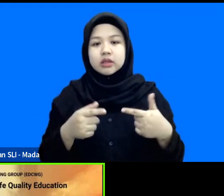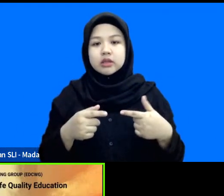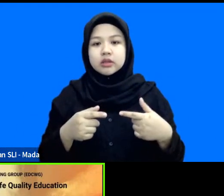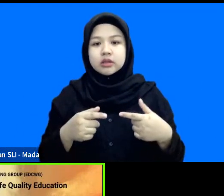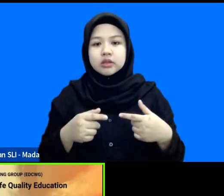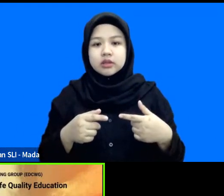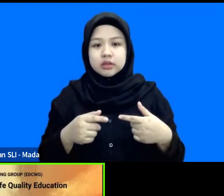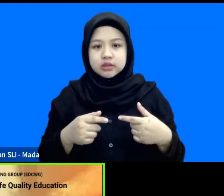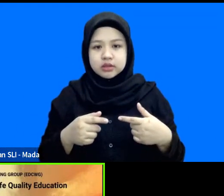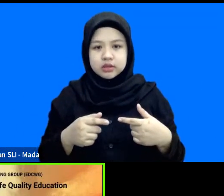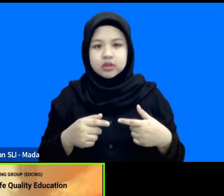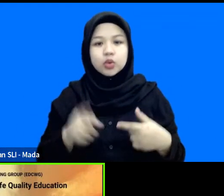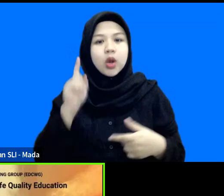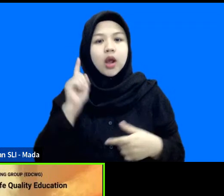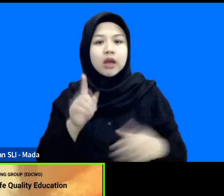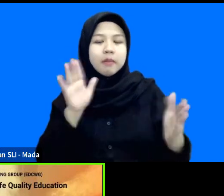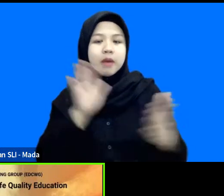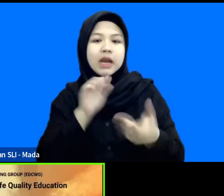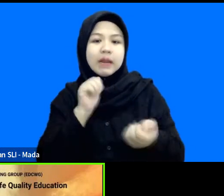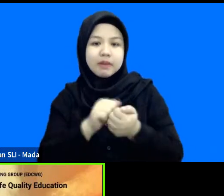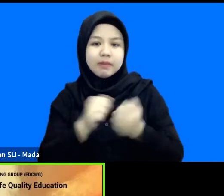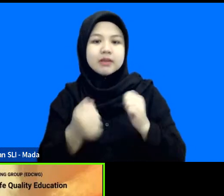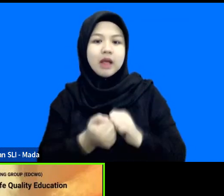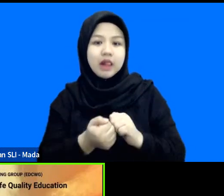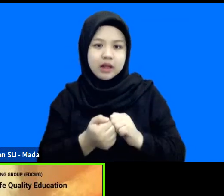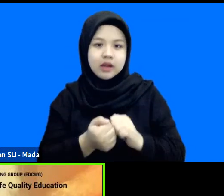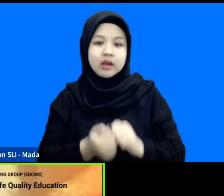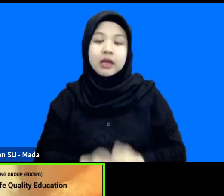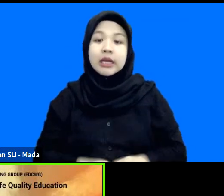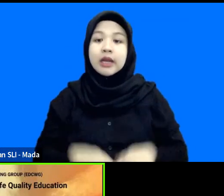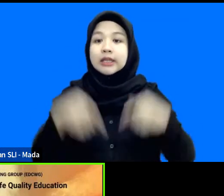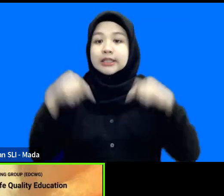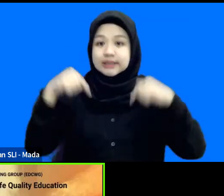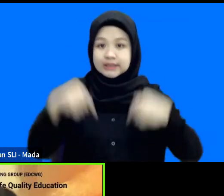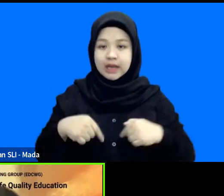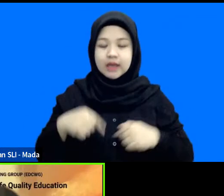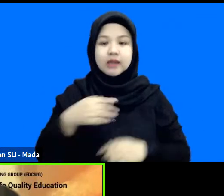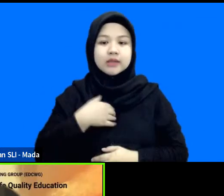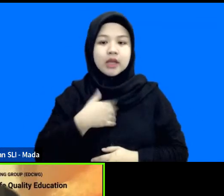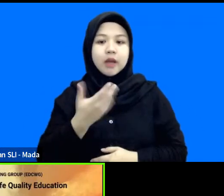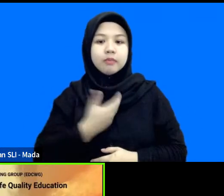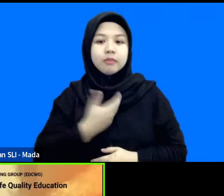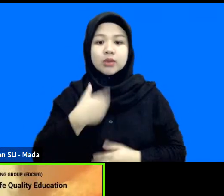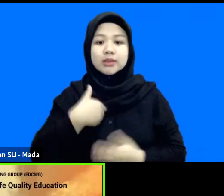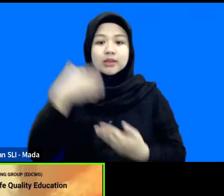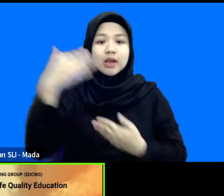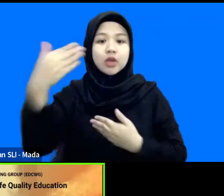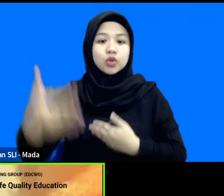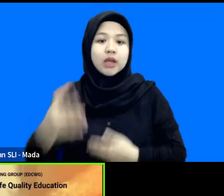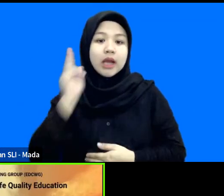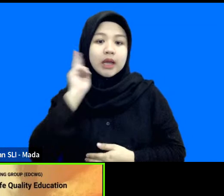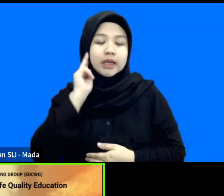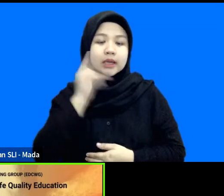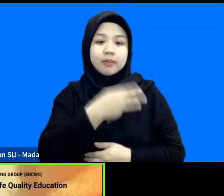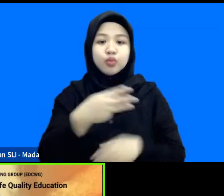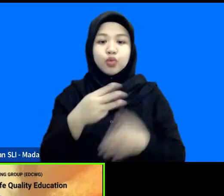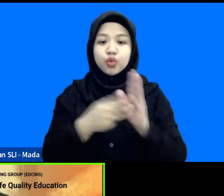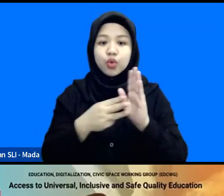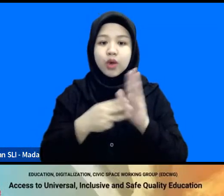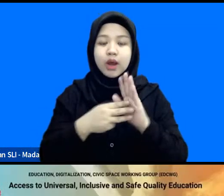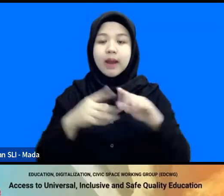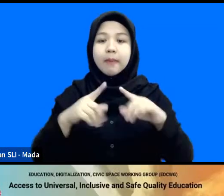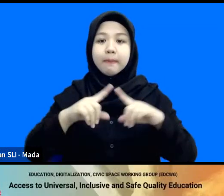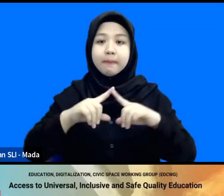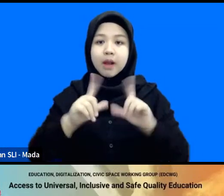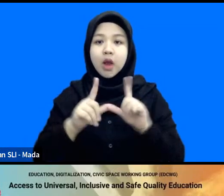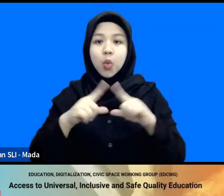to let her share more about policy strategies for governments and donors to ensure equitable learning for disadvantaged